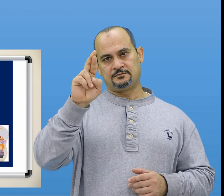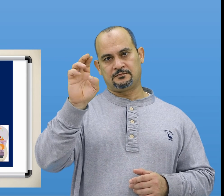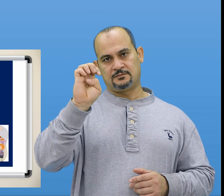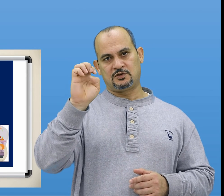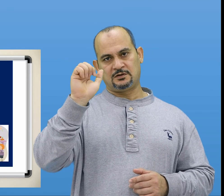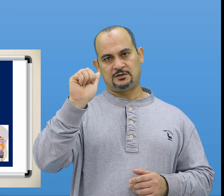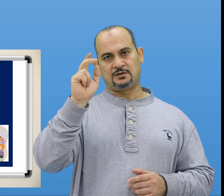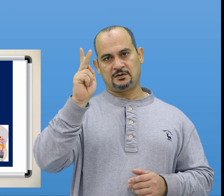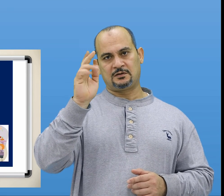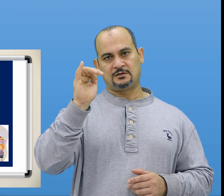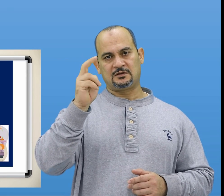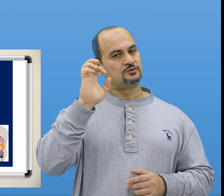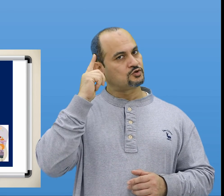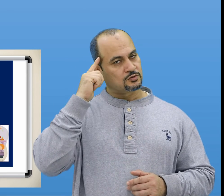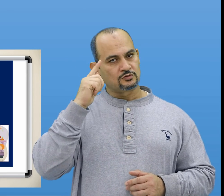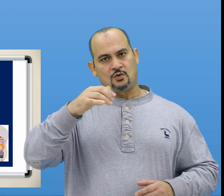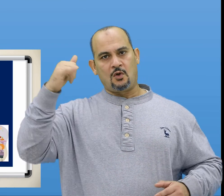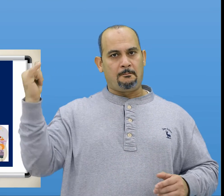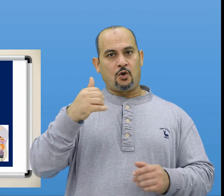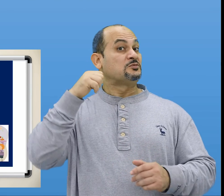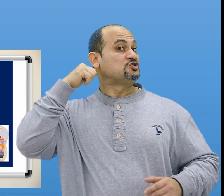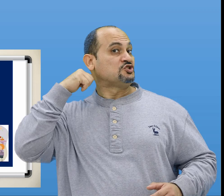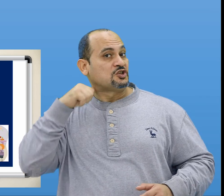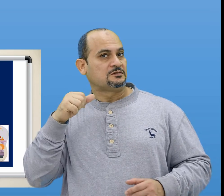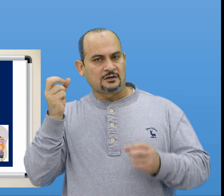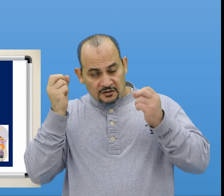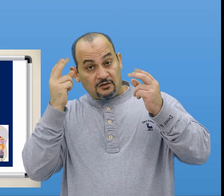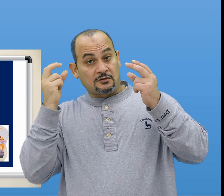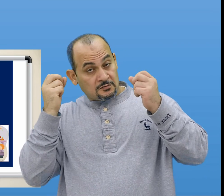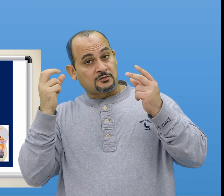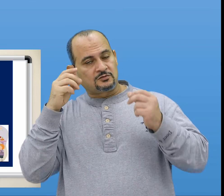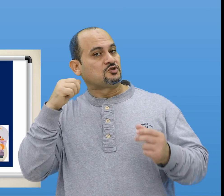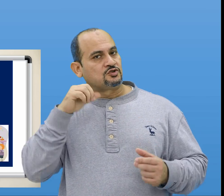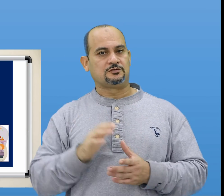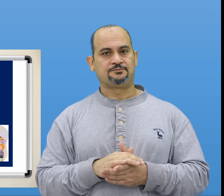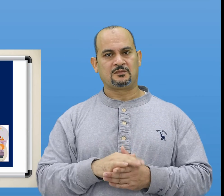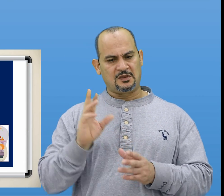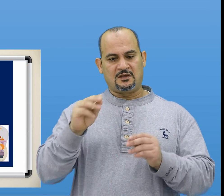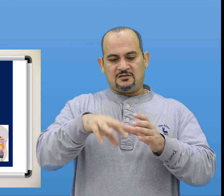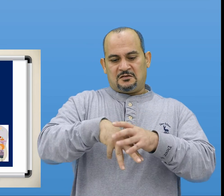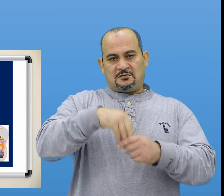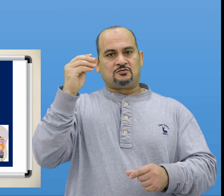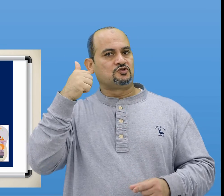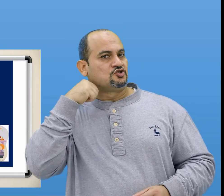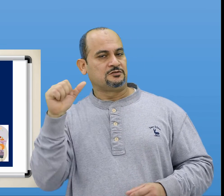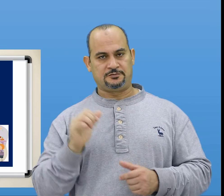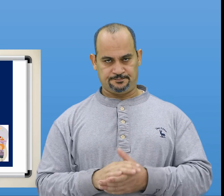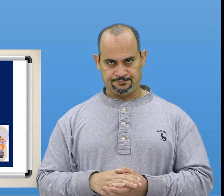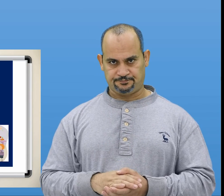get to know each other and about their daily routine and daily life. Or maybe we can say this, they share their best moments with the rest of